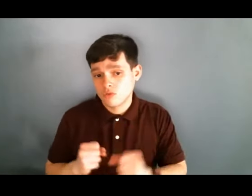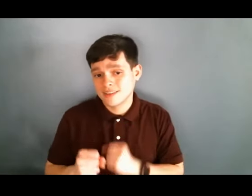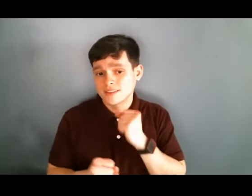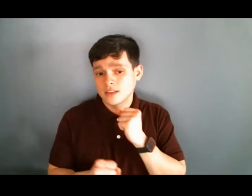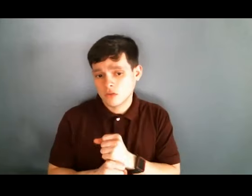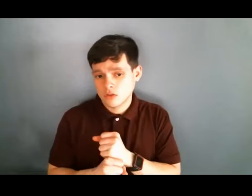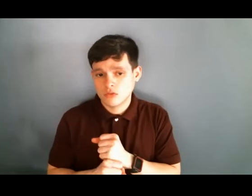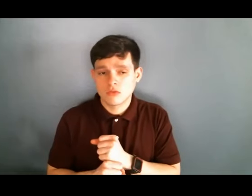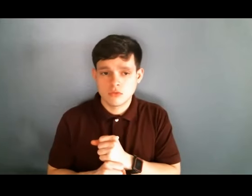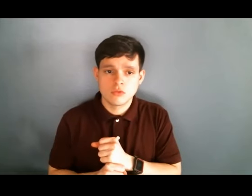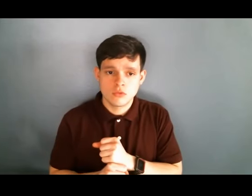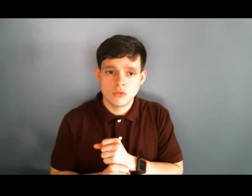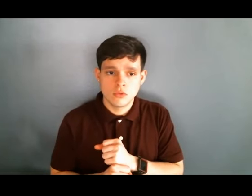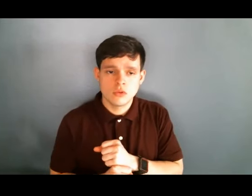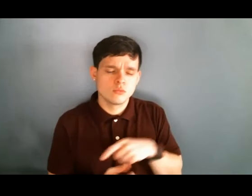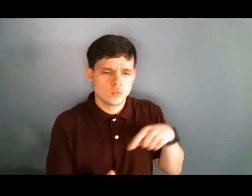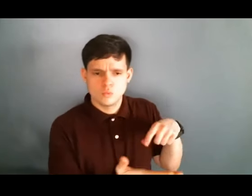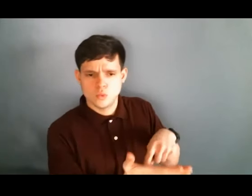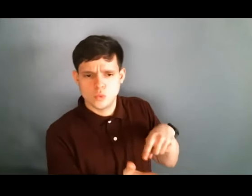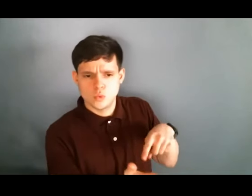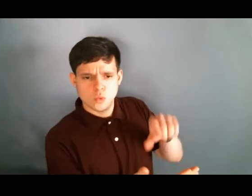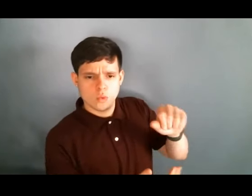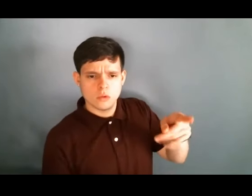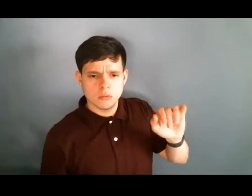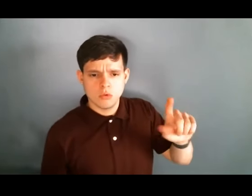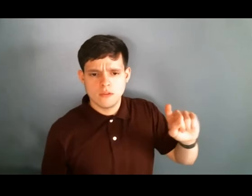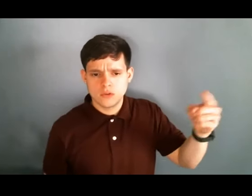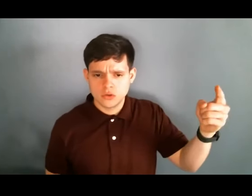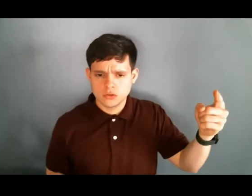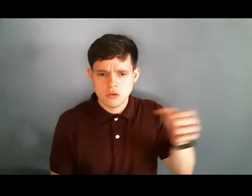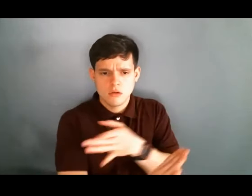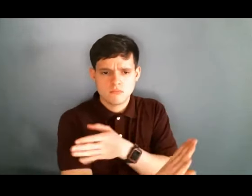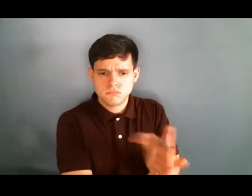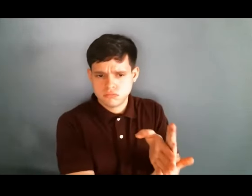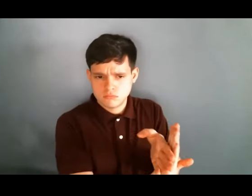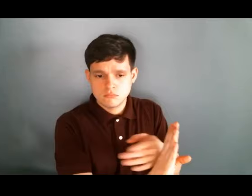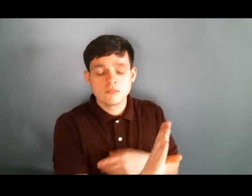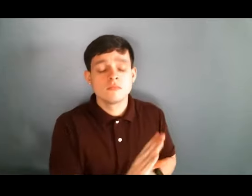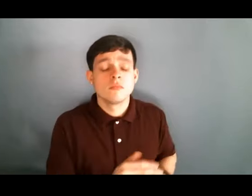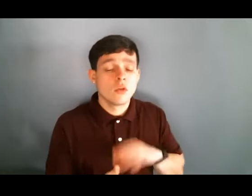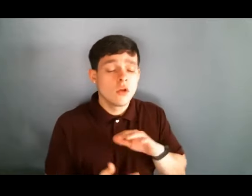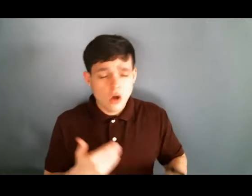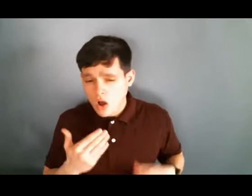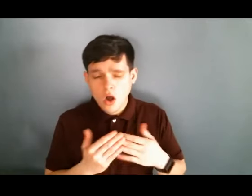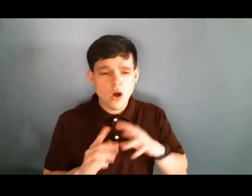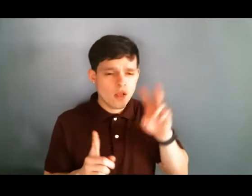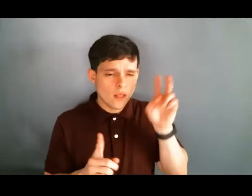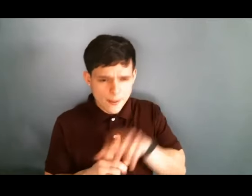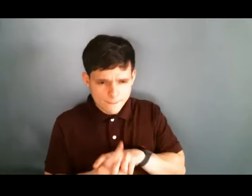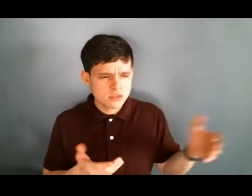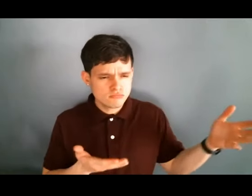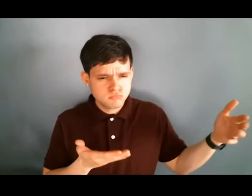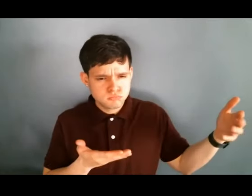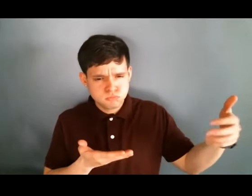after the deadline on April 1st. We compile all of the applications